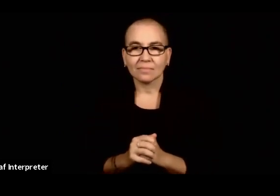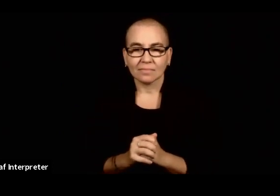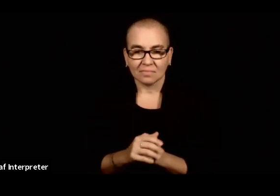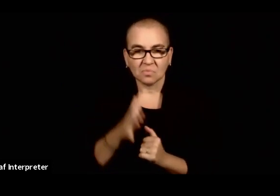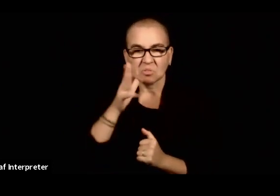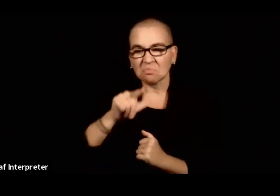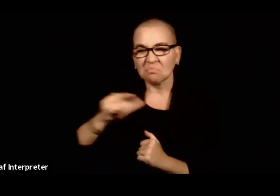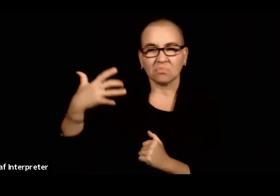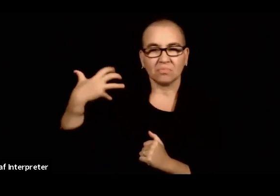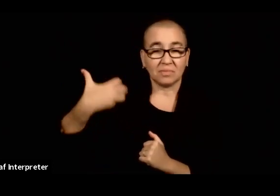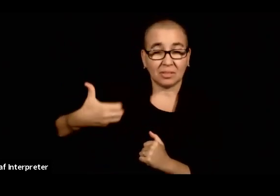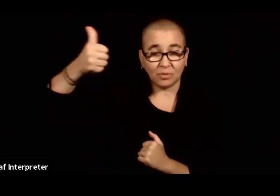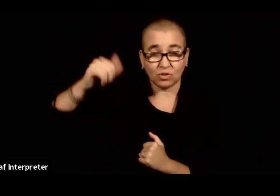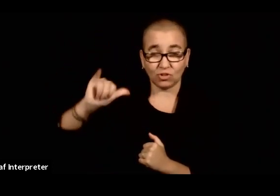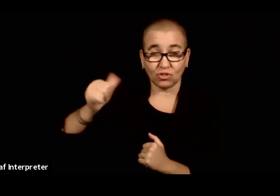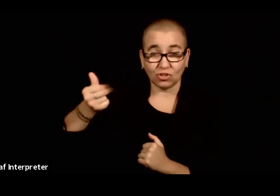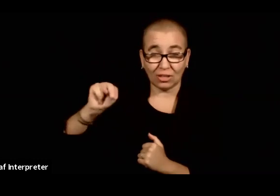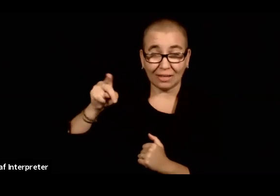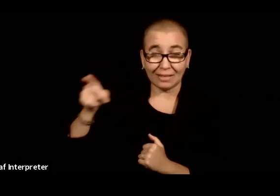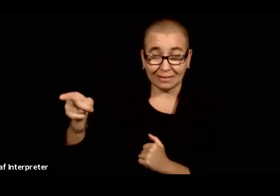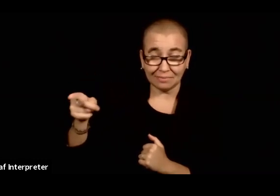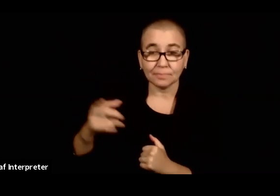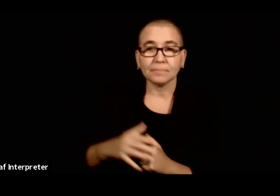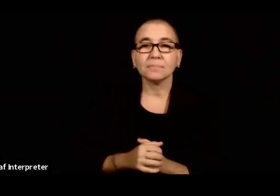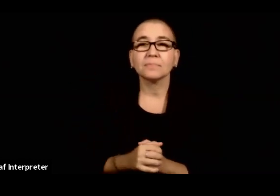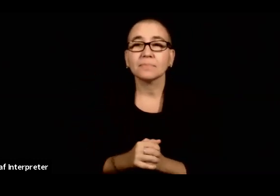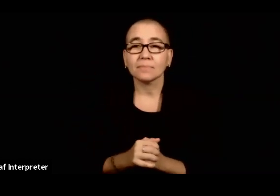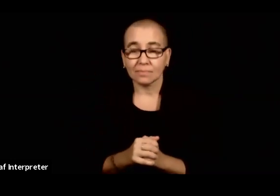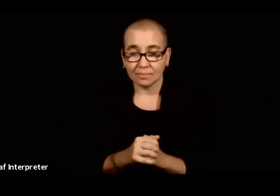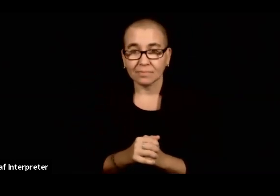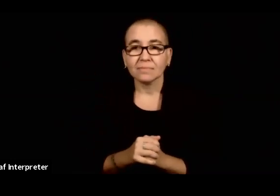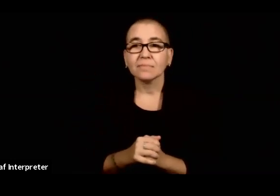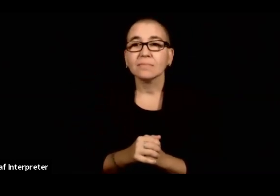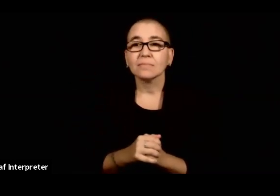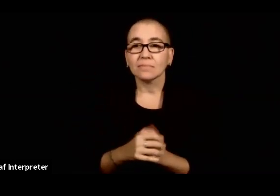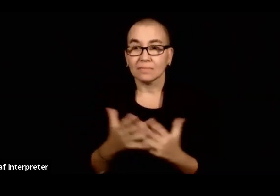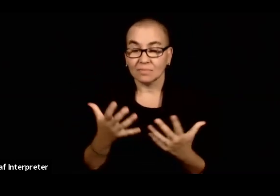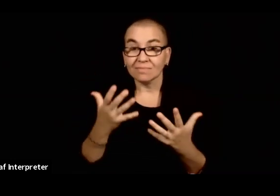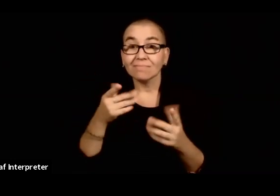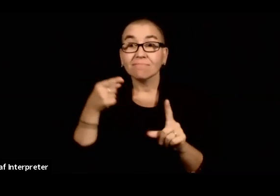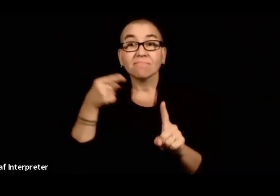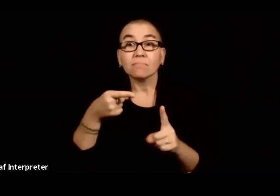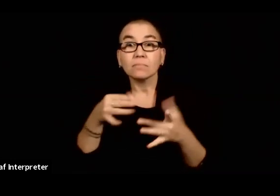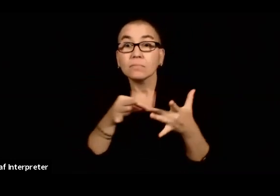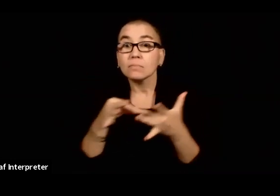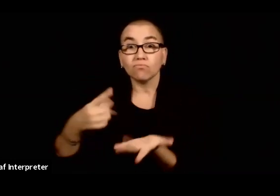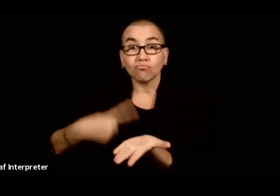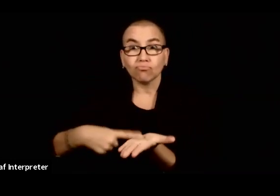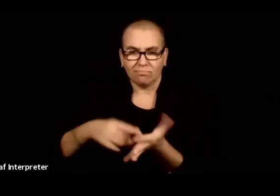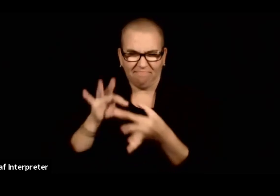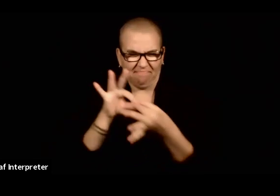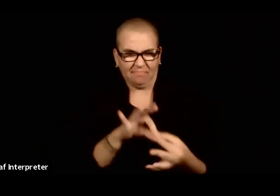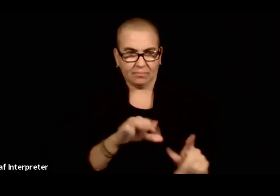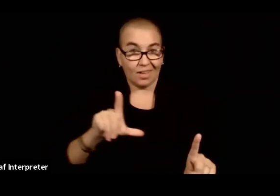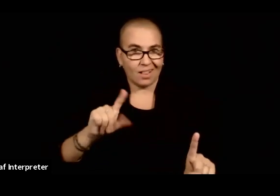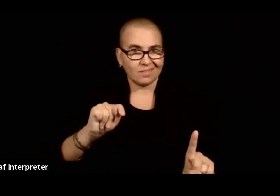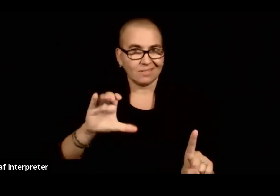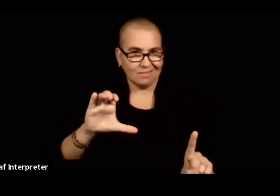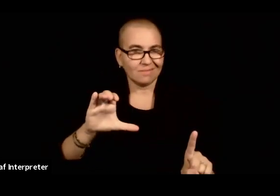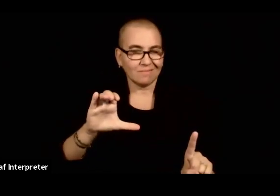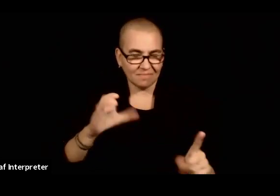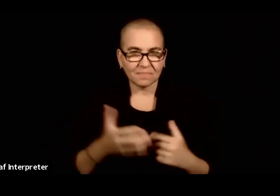today's announcement of new guidance related to visitation at long-term care facilities in Minnesota. Commissioner Malcolm will start us off with that discussion,